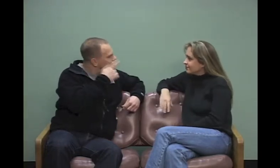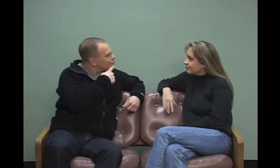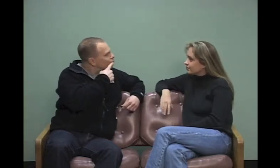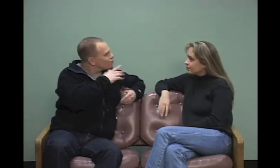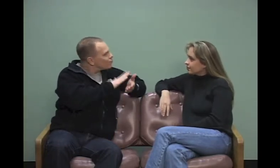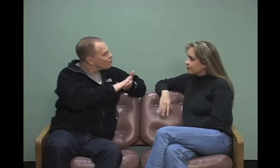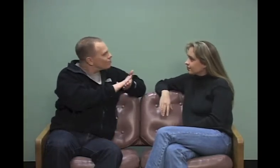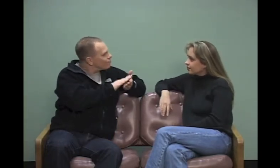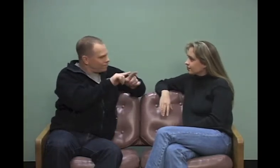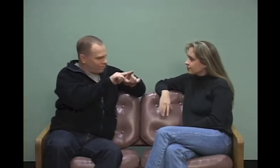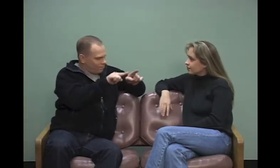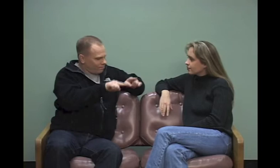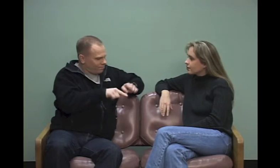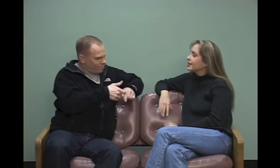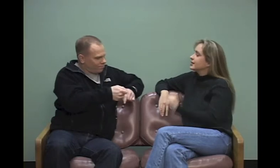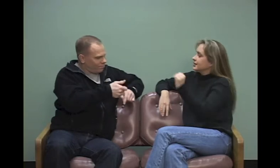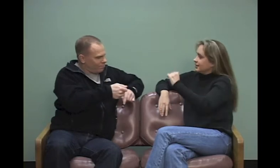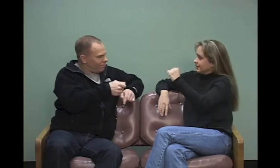How do those gadgets at the school really work?